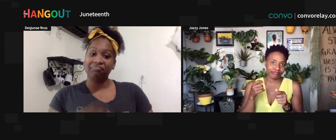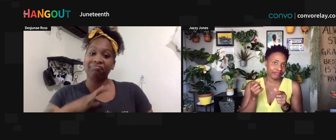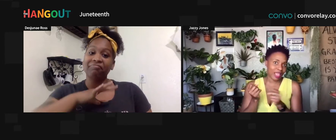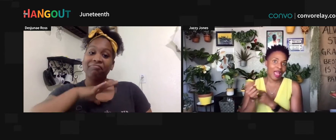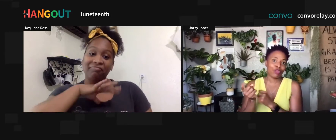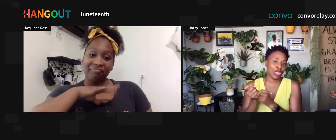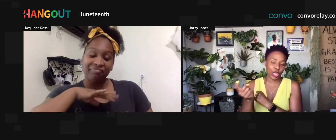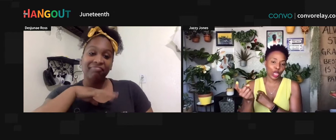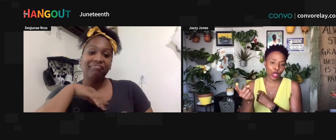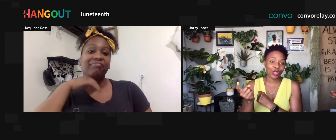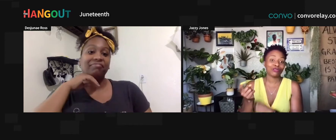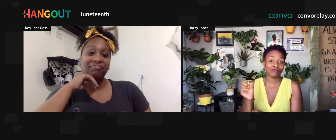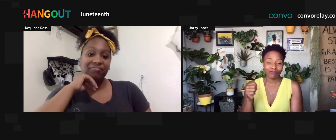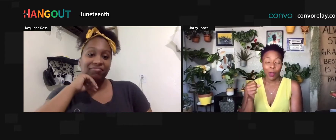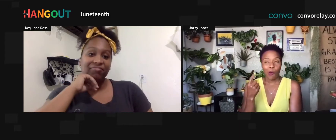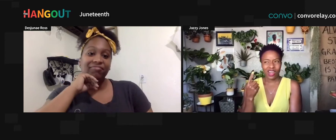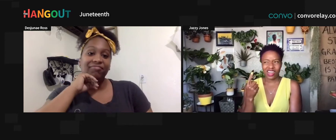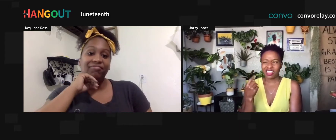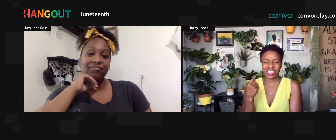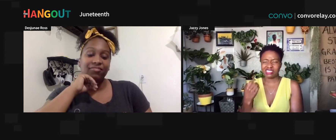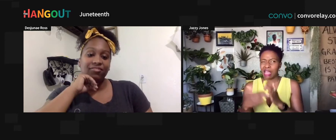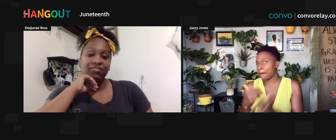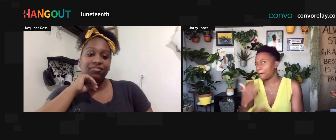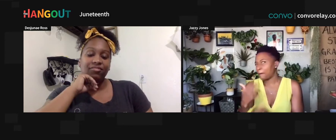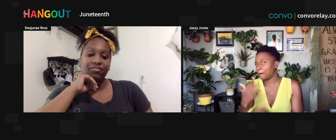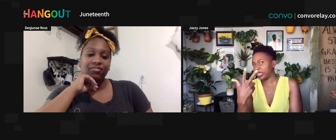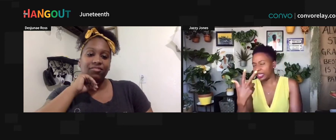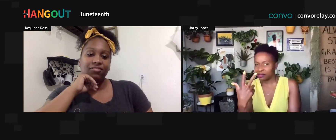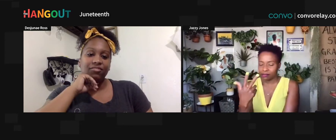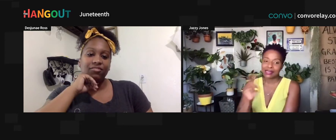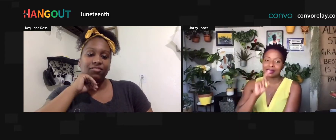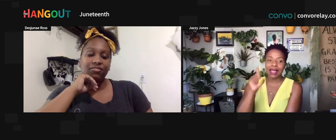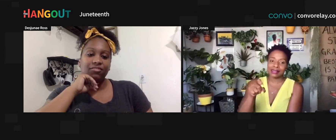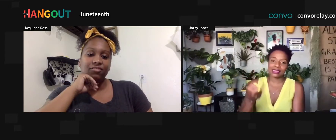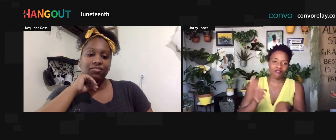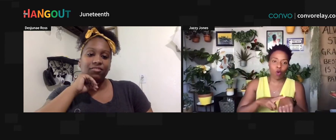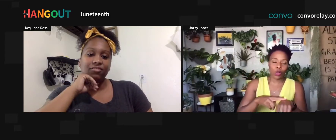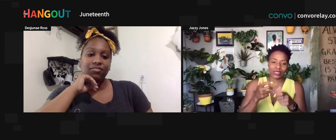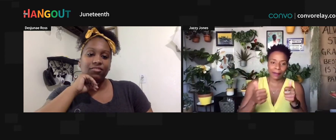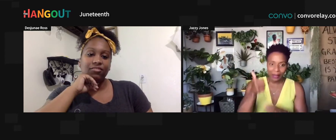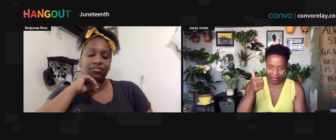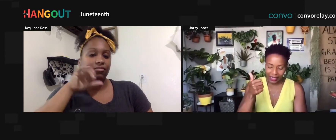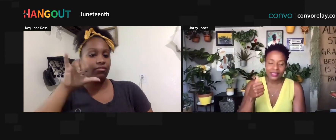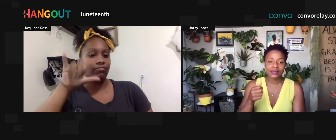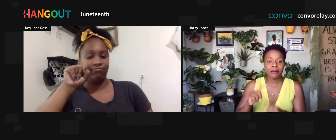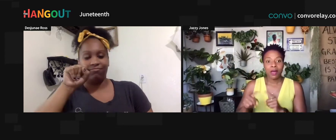Juneteenth celebrations in the country, and they've done it annually.